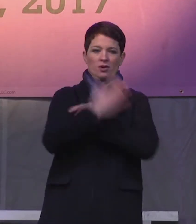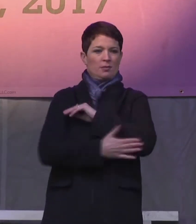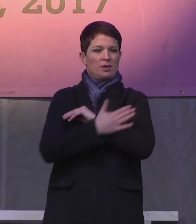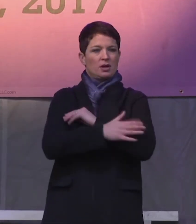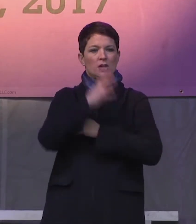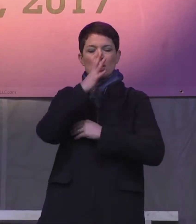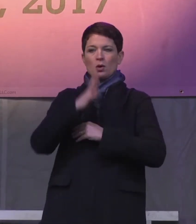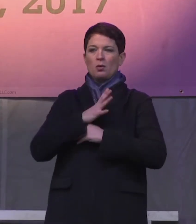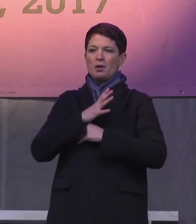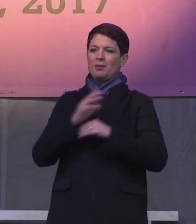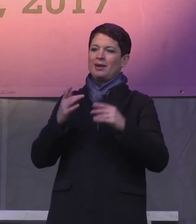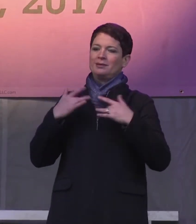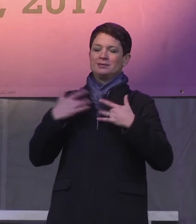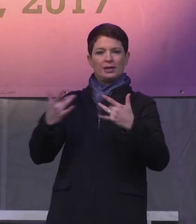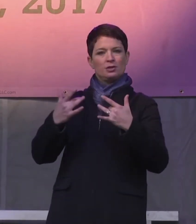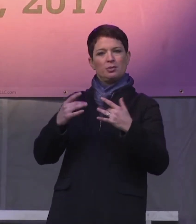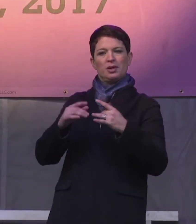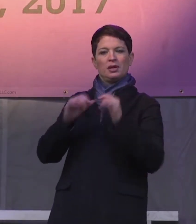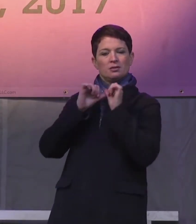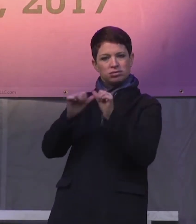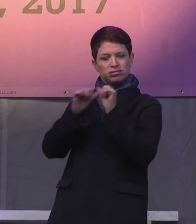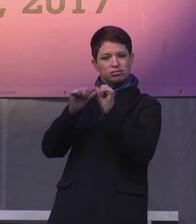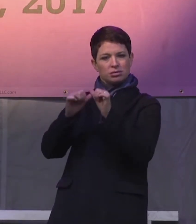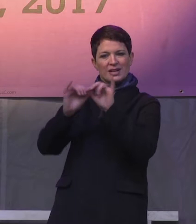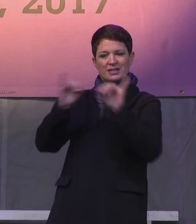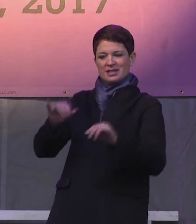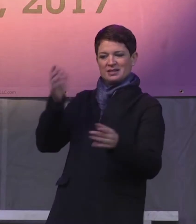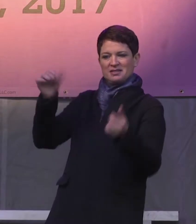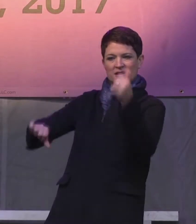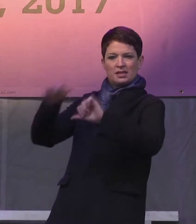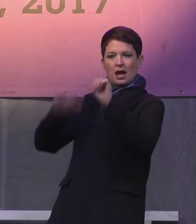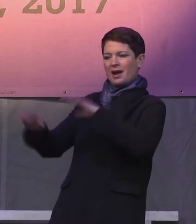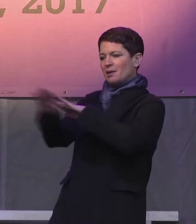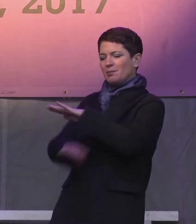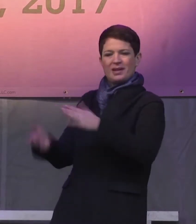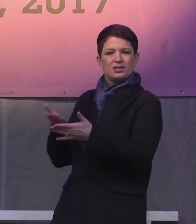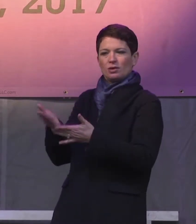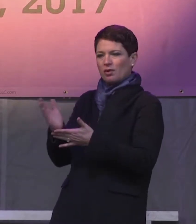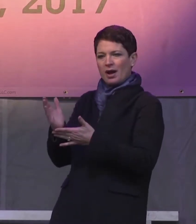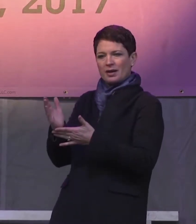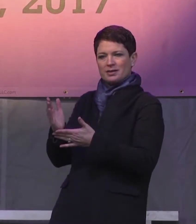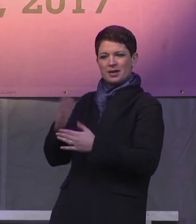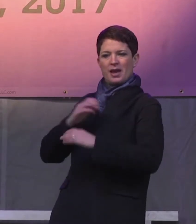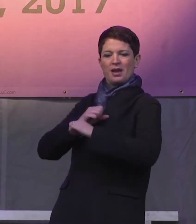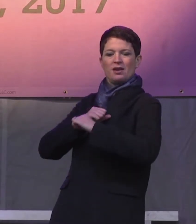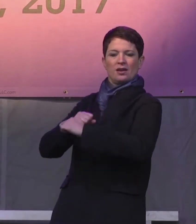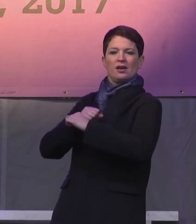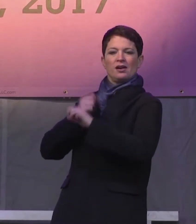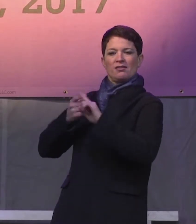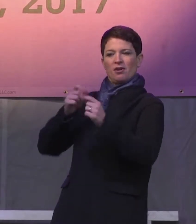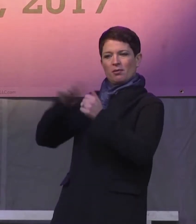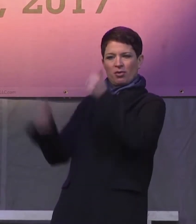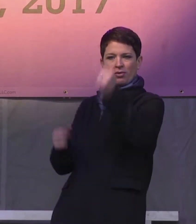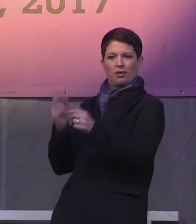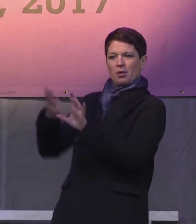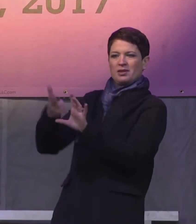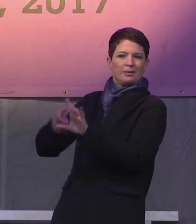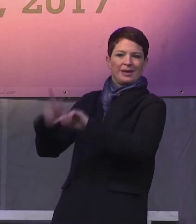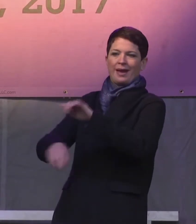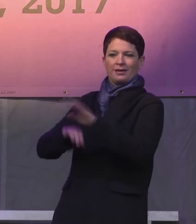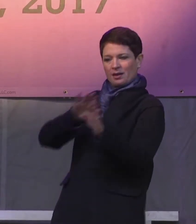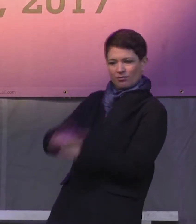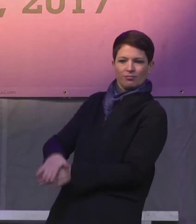women are systematically and relentlessly denied the most basic rights and shielded from substantive